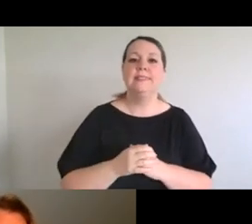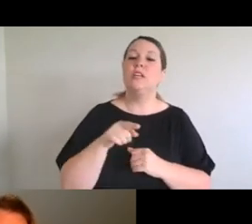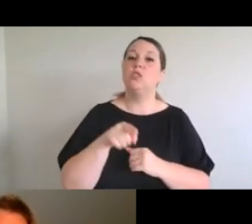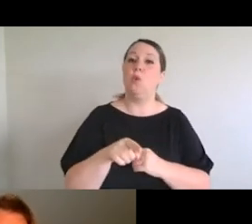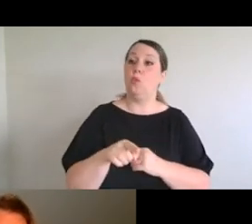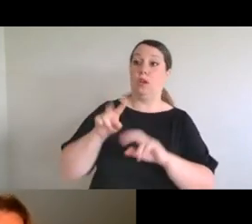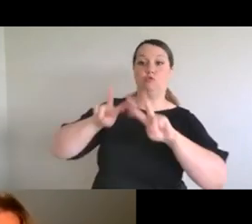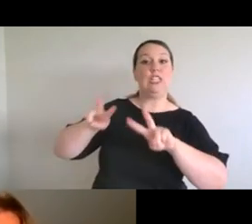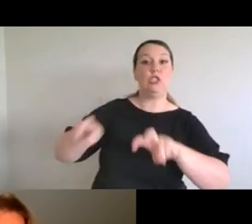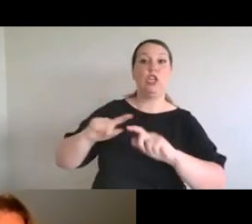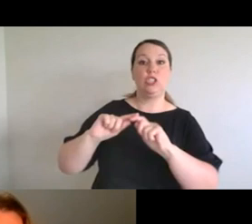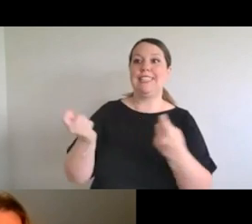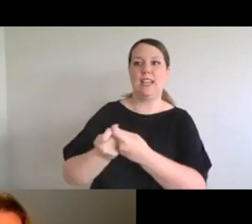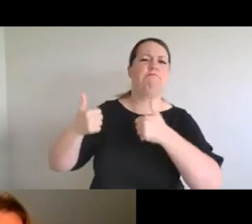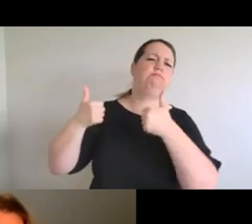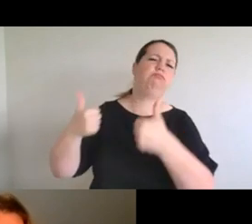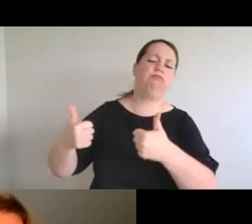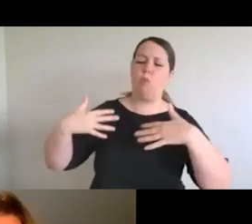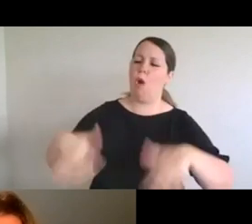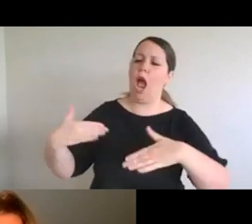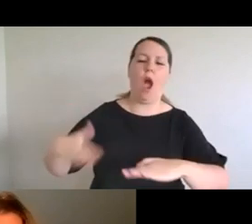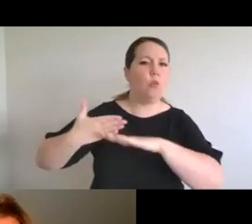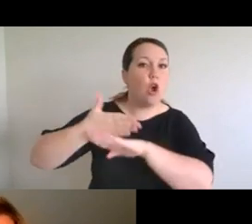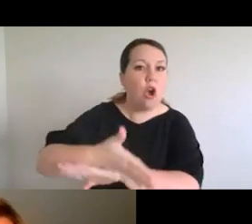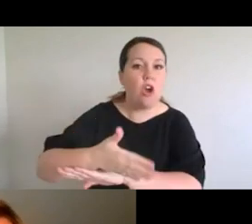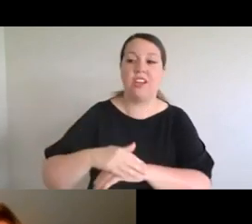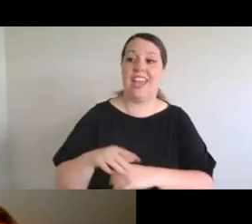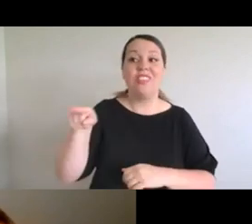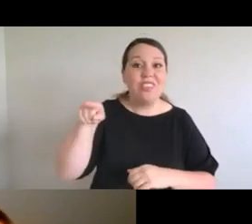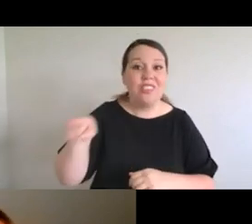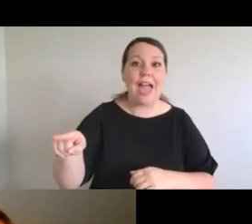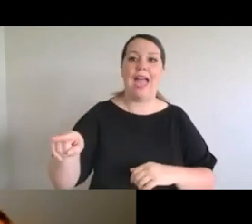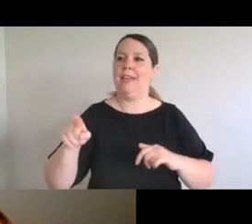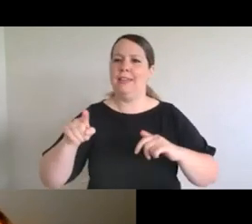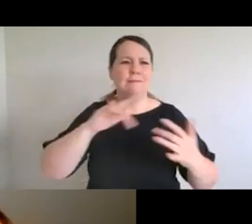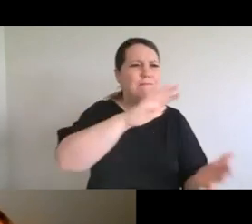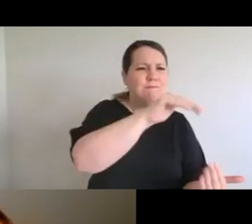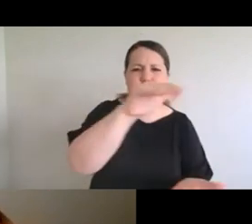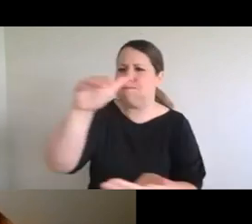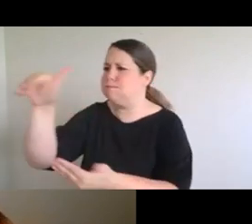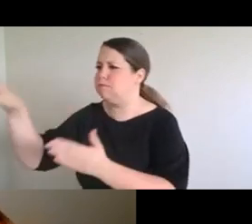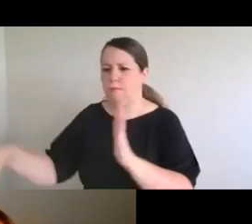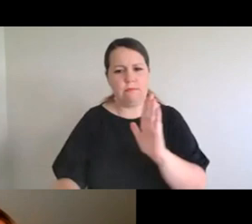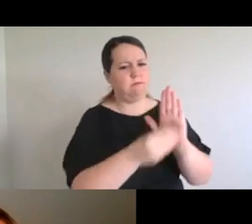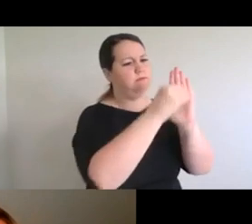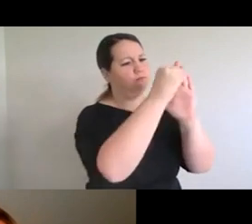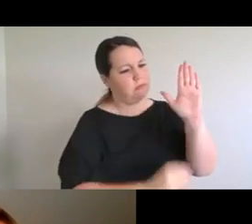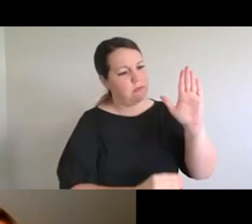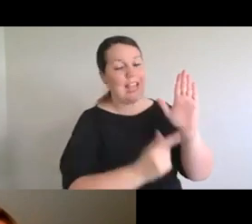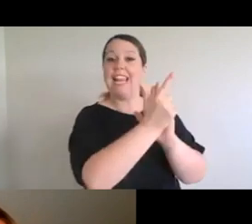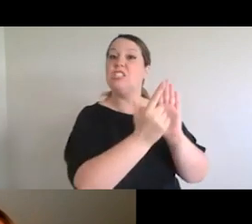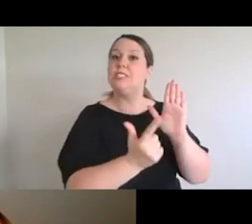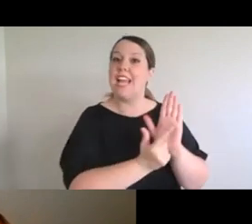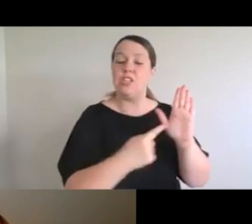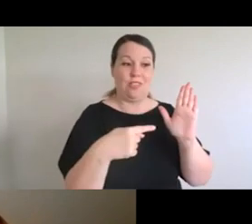set out to design a legislation that will be effective in identifying and removing